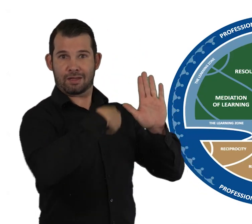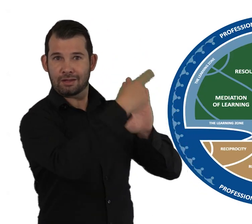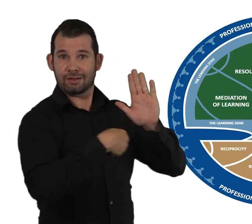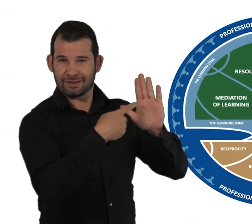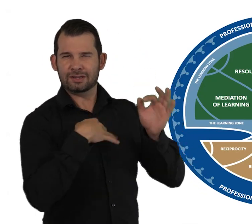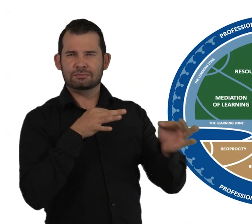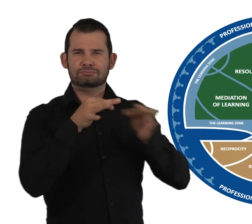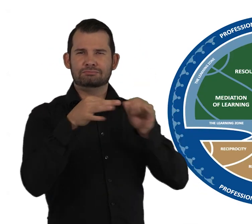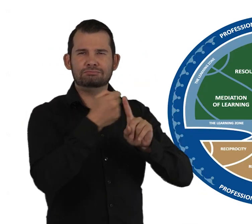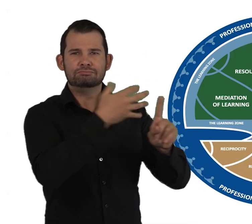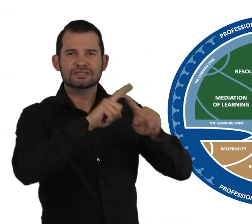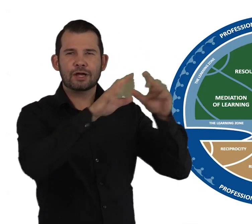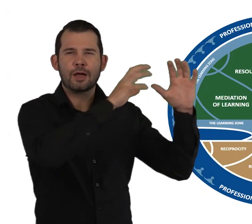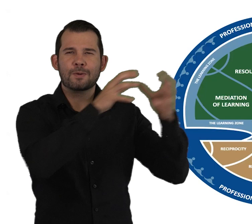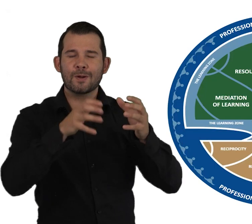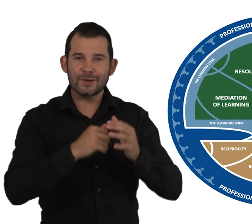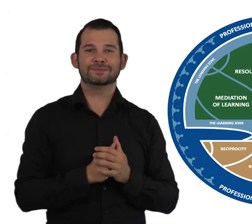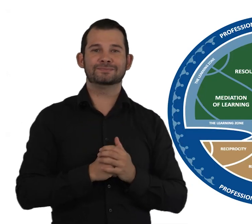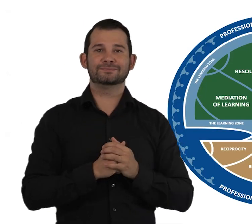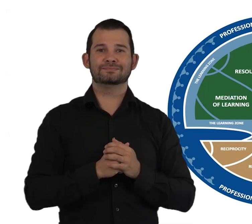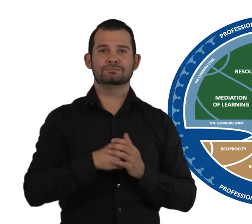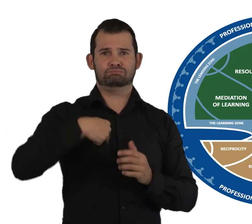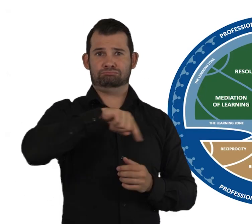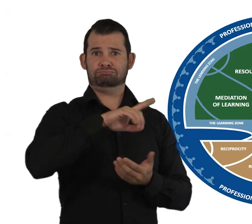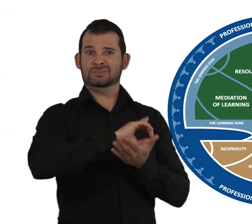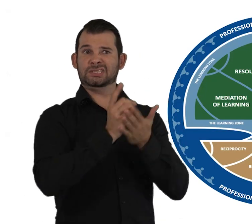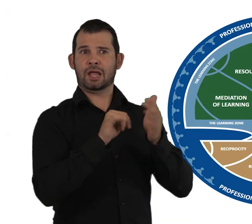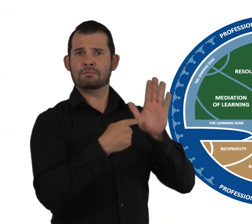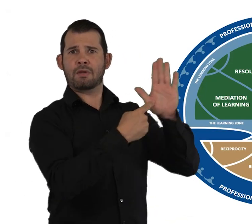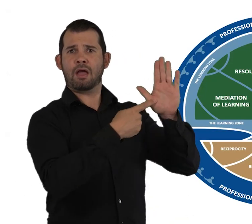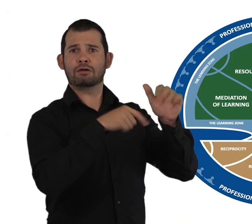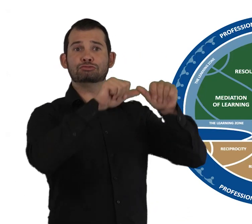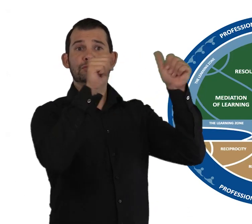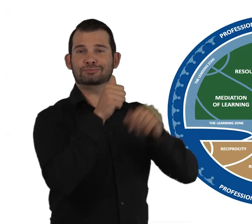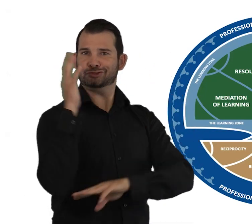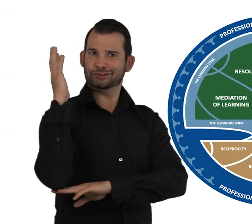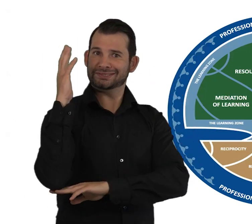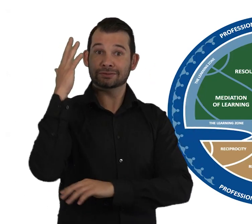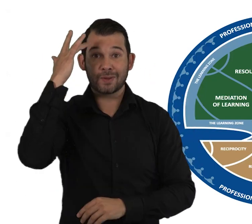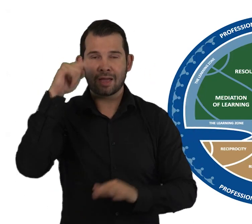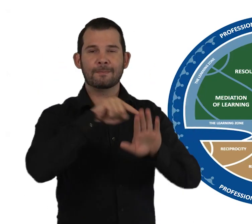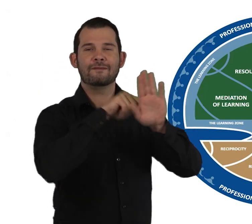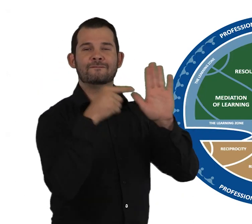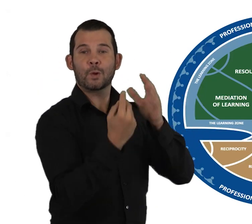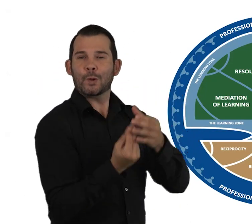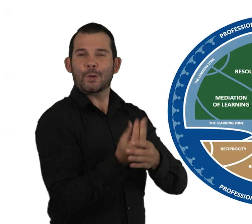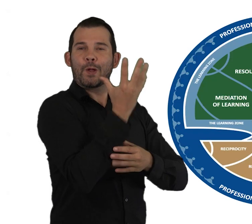different components. We design the model in the shape of a tree as a metaphor of growth